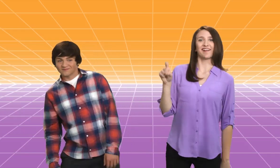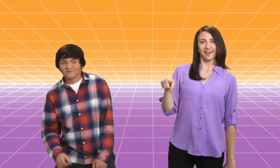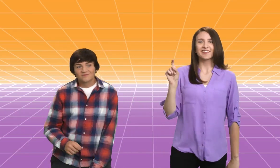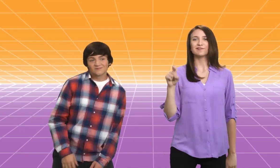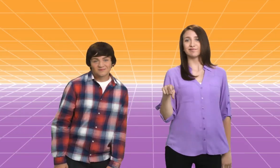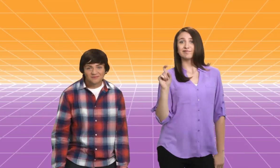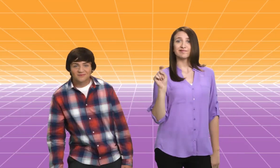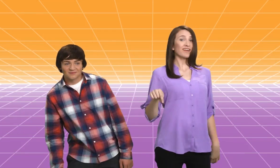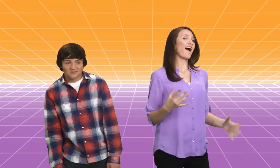I need.